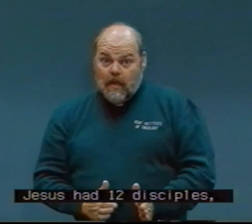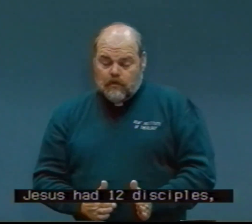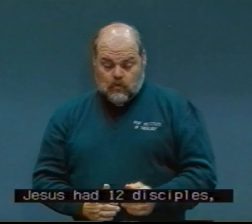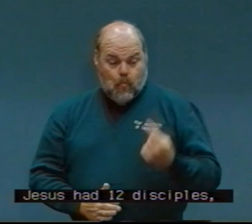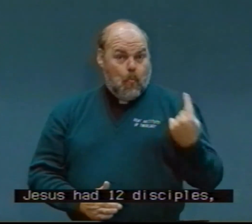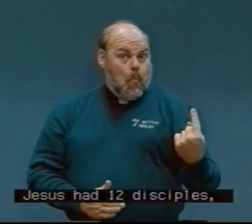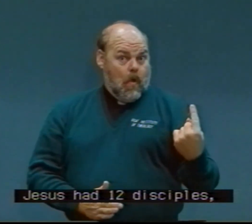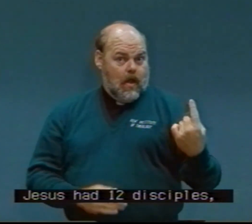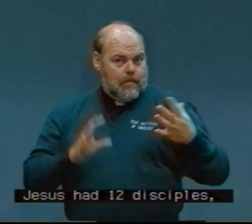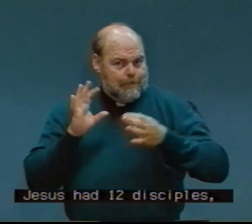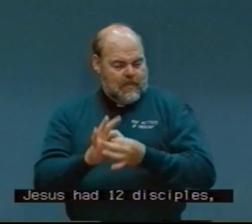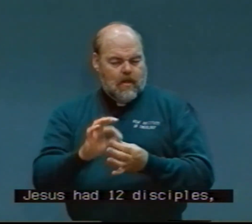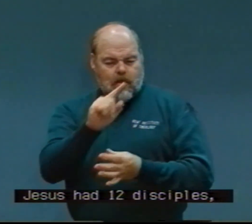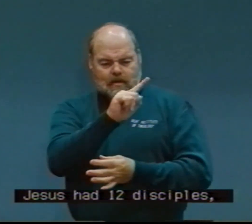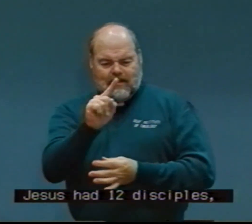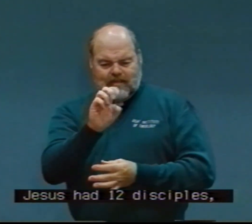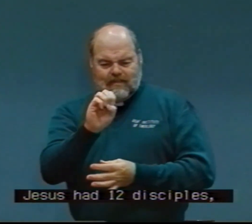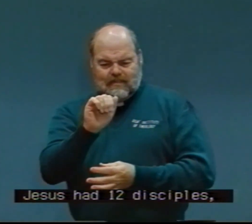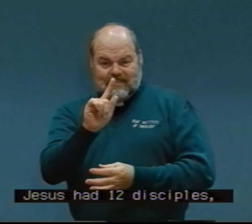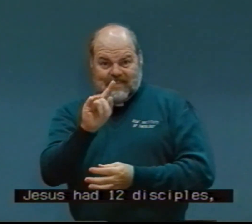Jesus had 12 disciples.